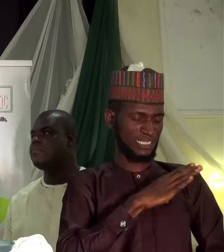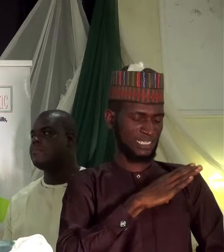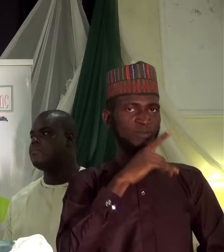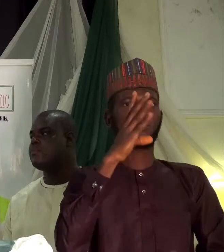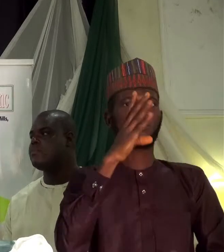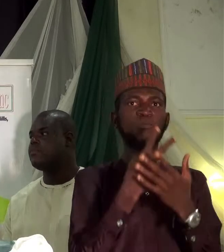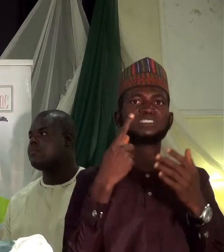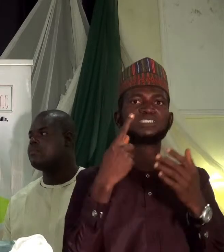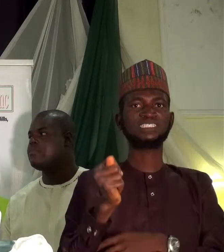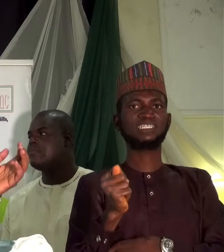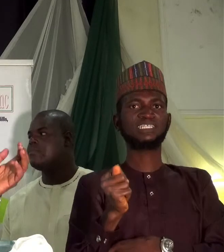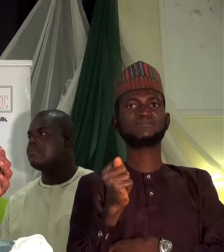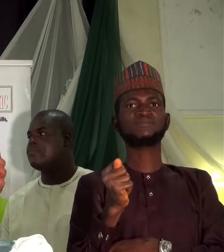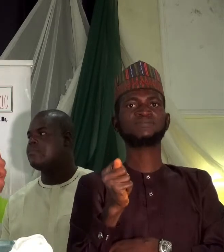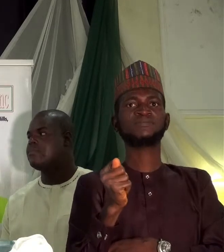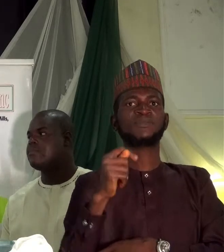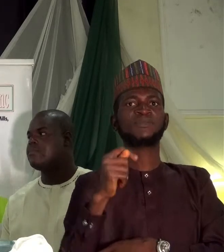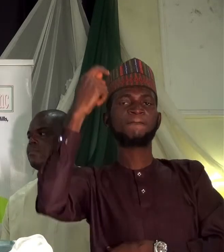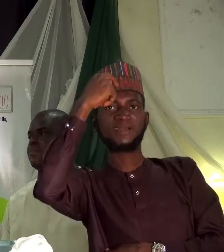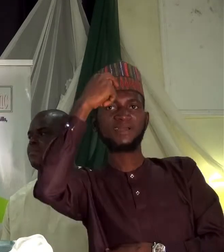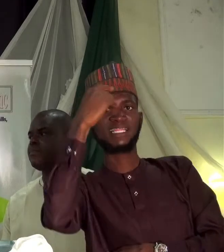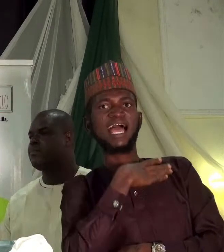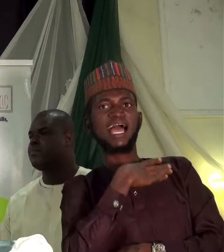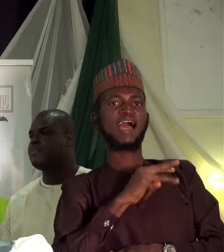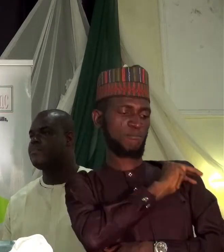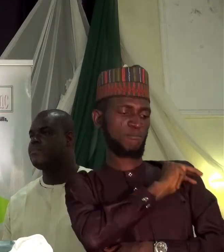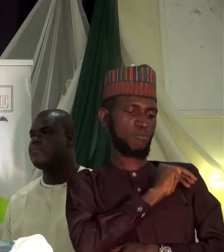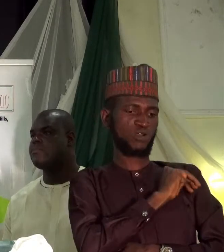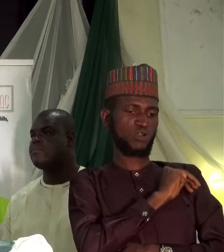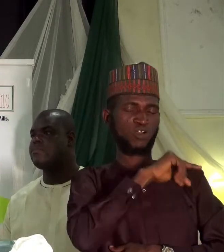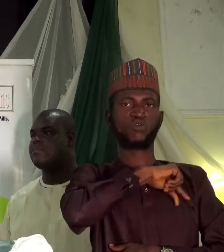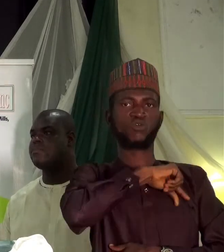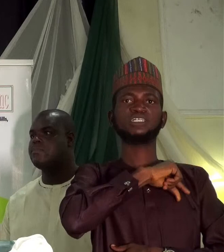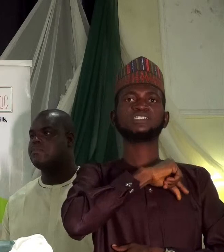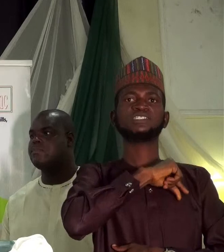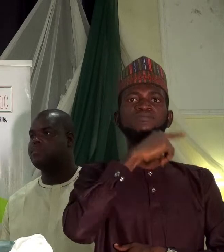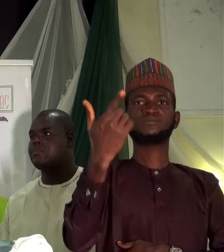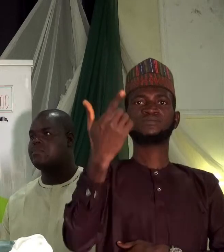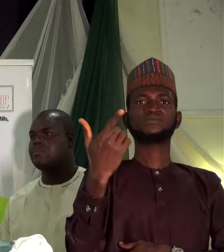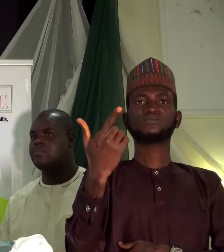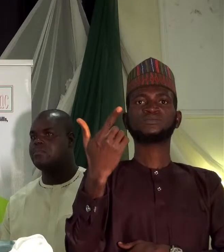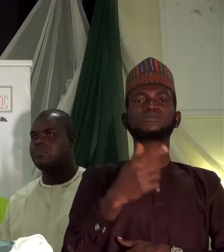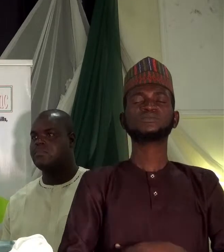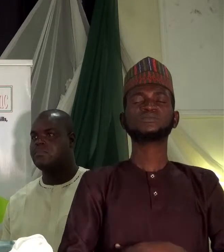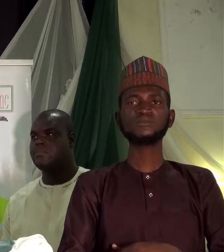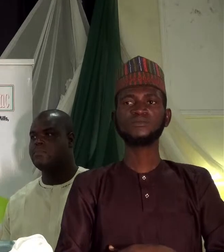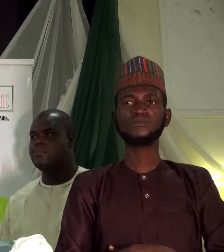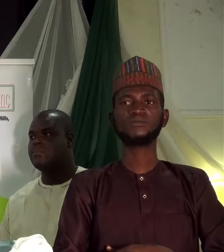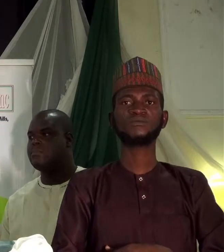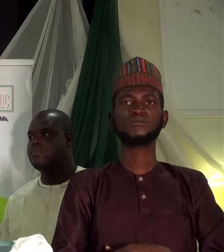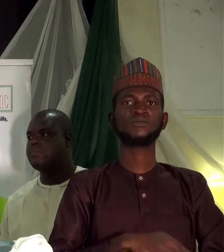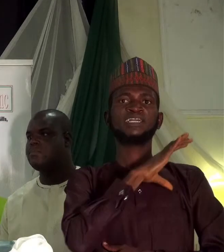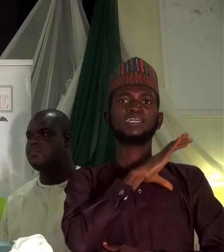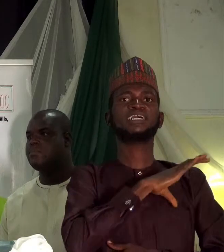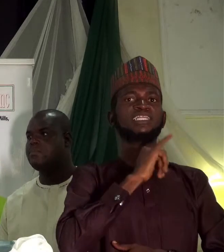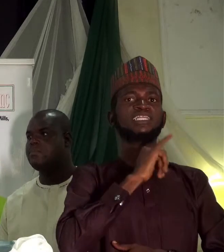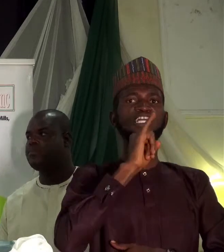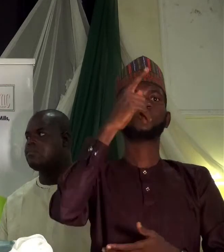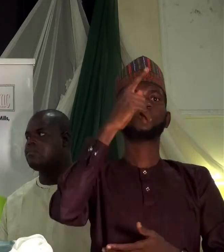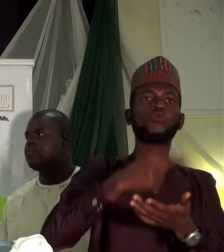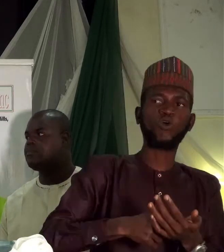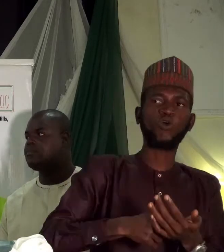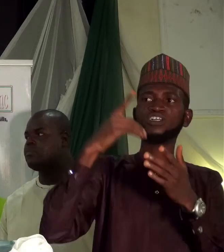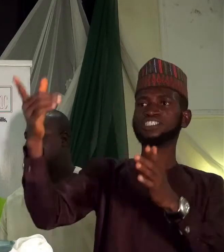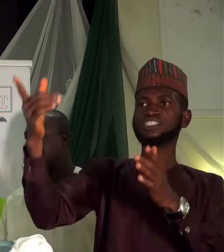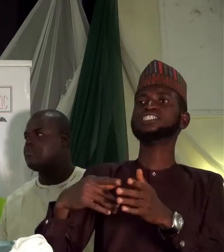qualities distinctive to an individual. When you talk about character, let me even come quickly to that. Character is what defines you, what